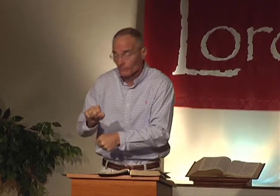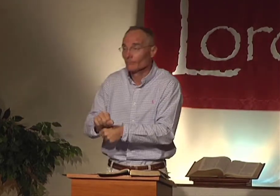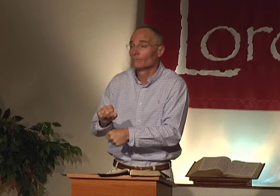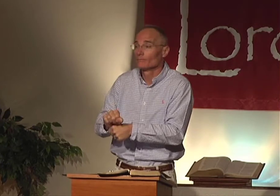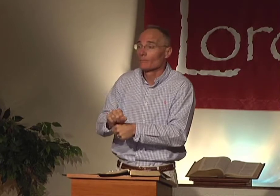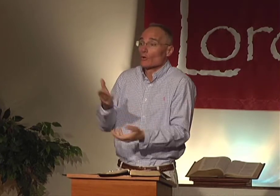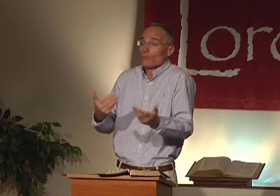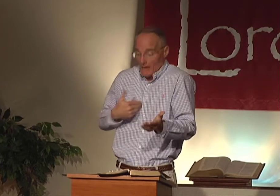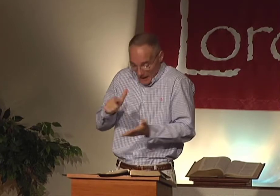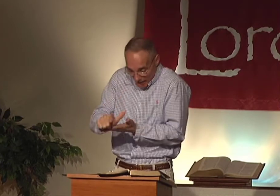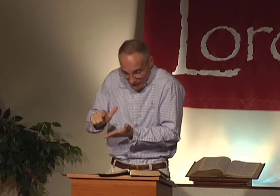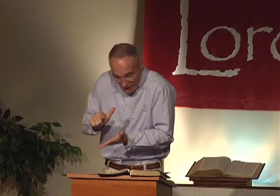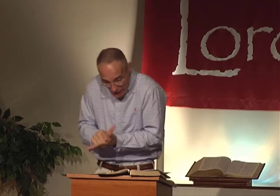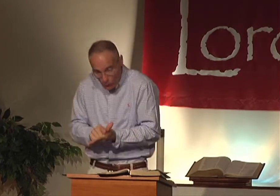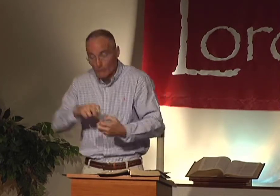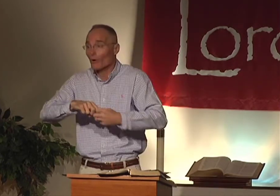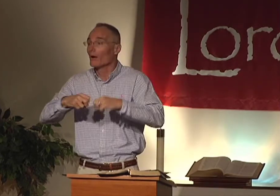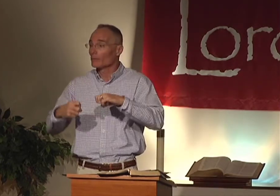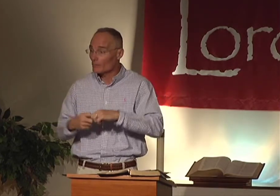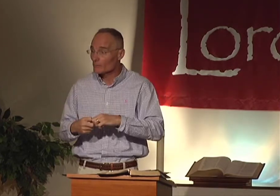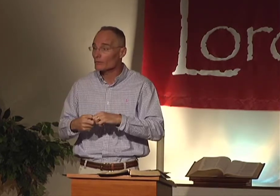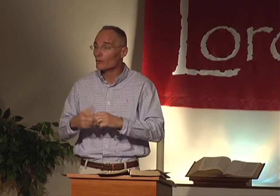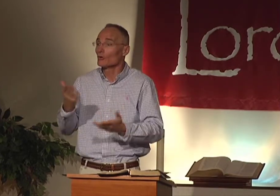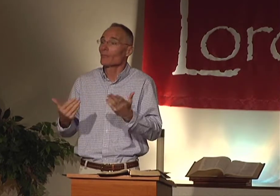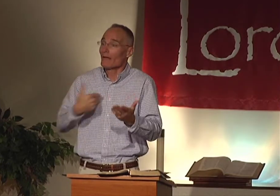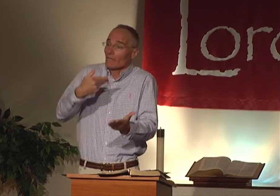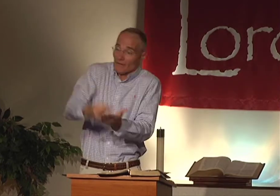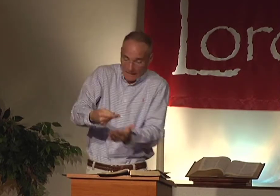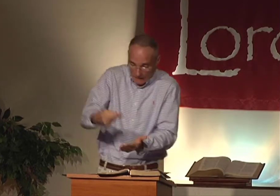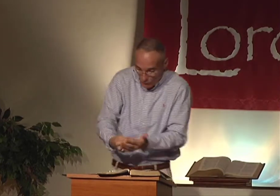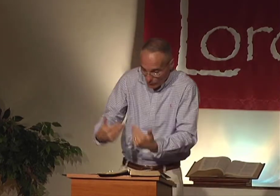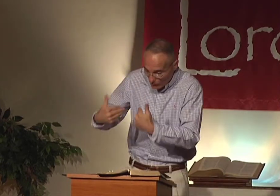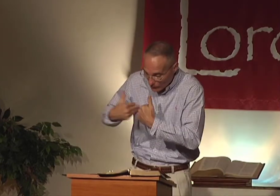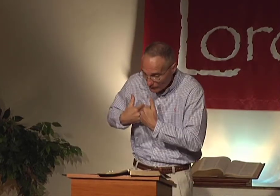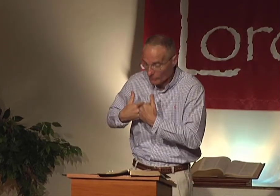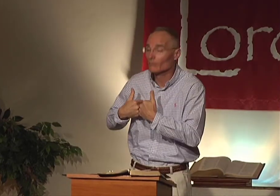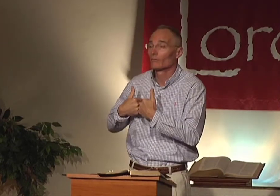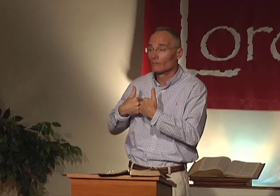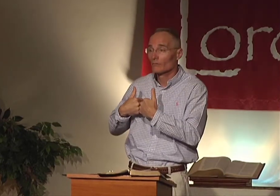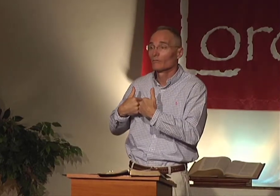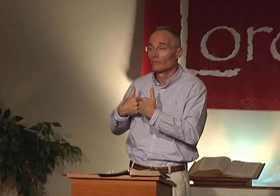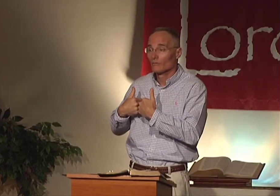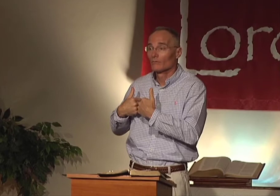job. You might have legal problems. You might have financial burdens.